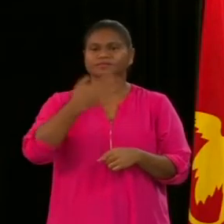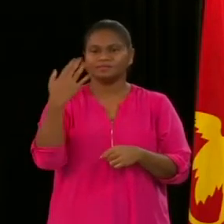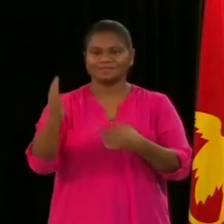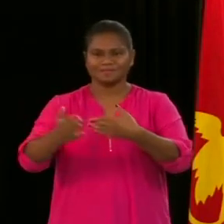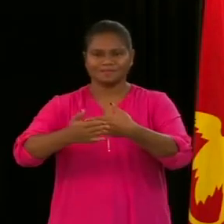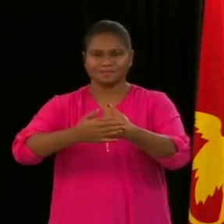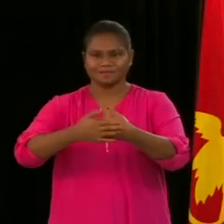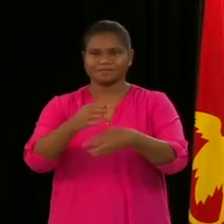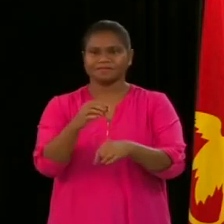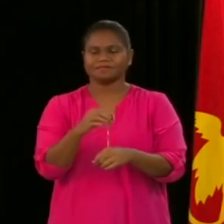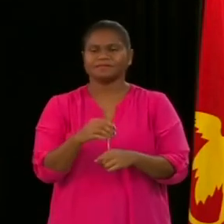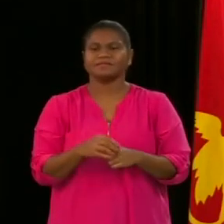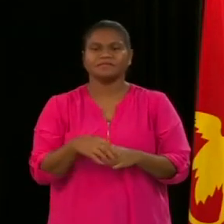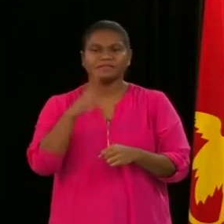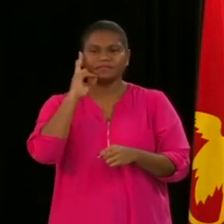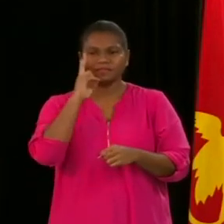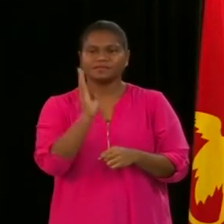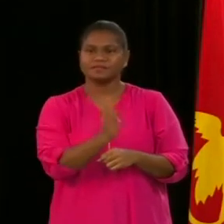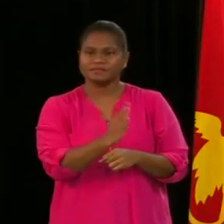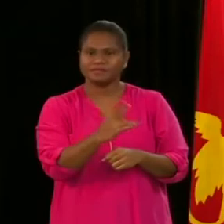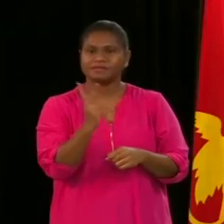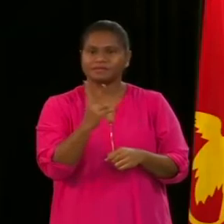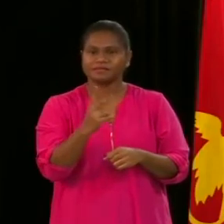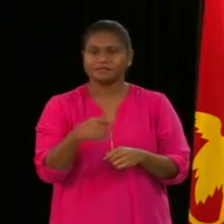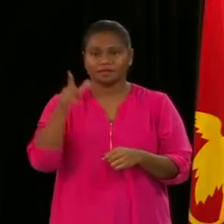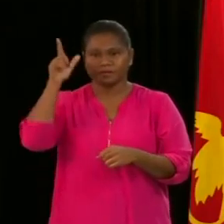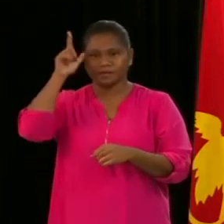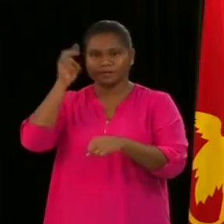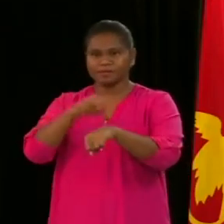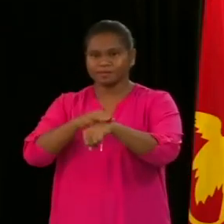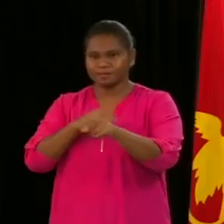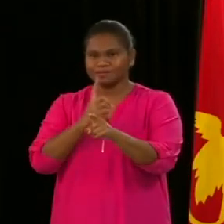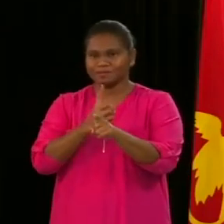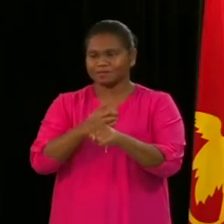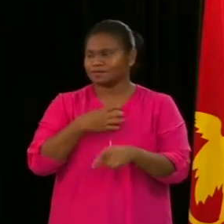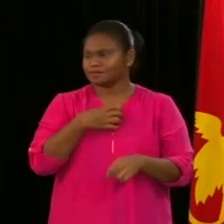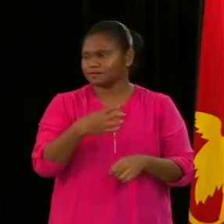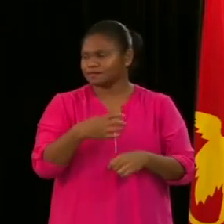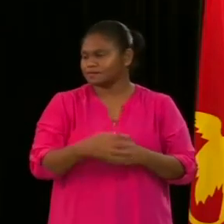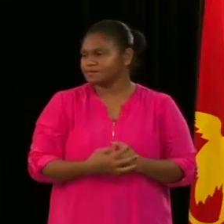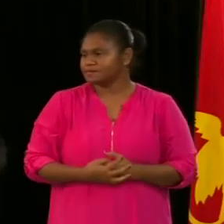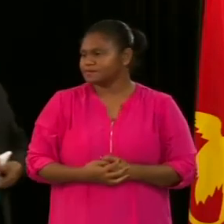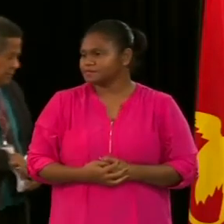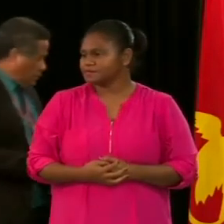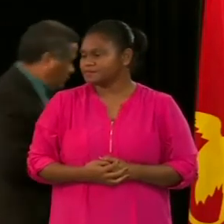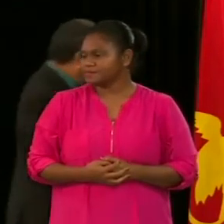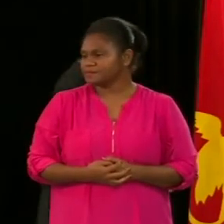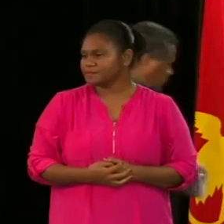off these cases. But I'll get the controller to say a few words on that particular issue.